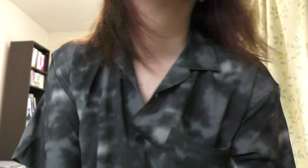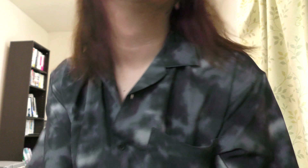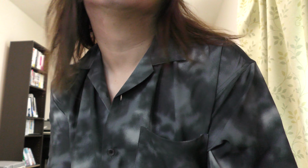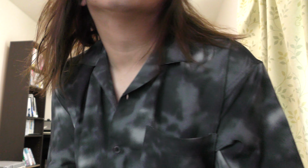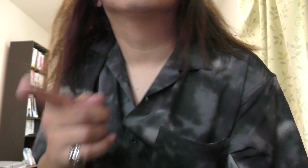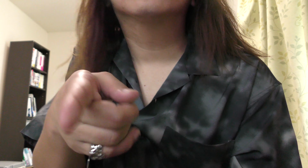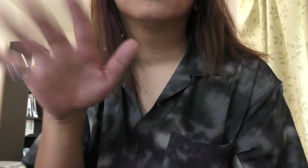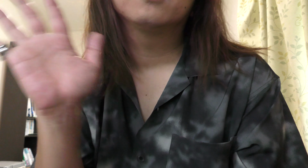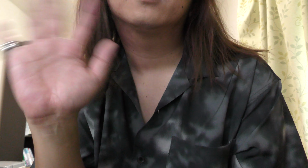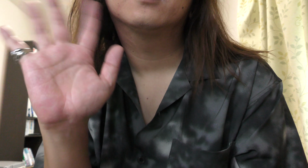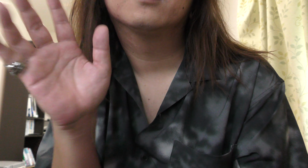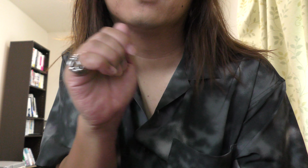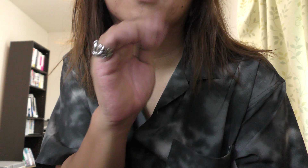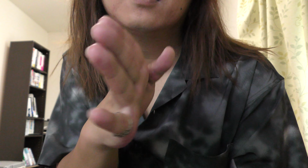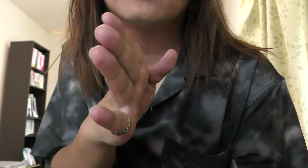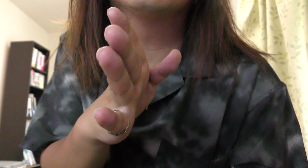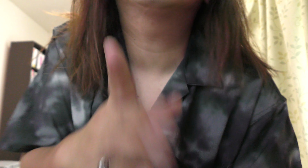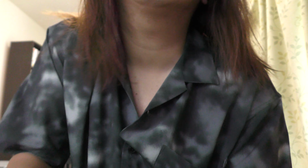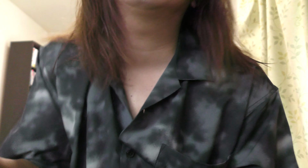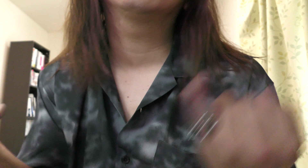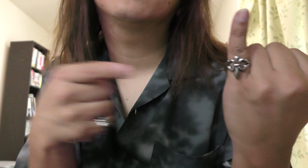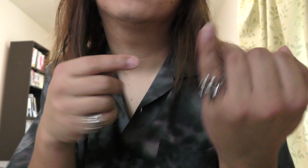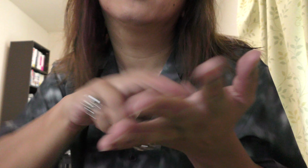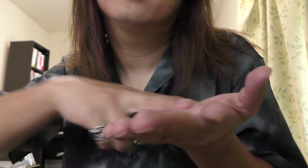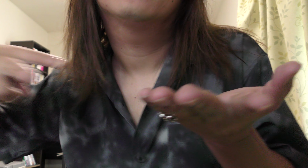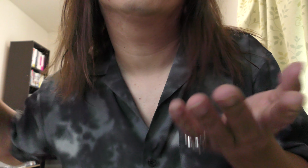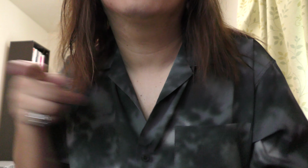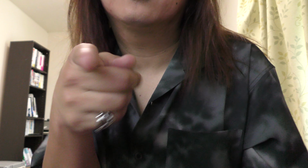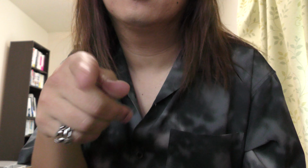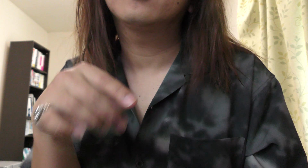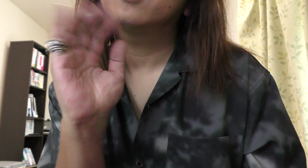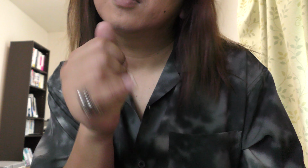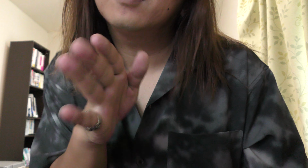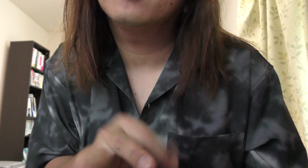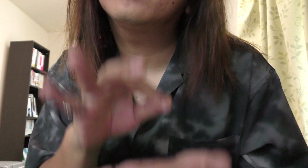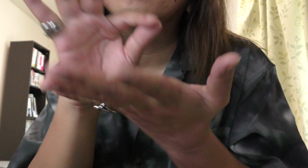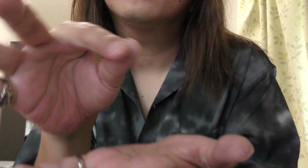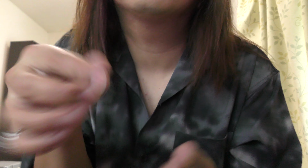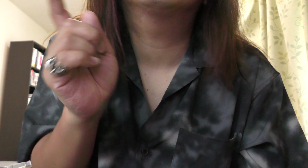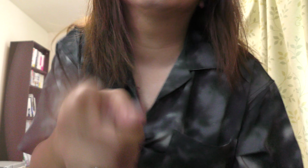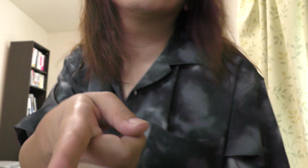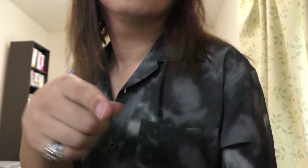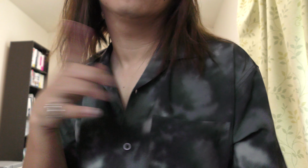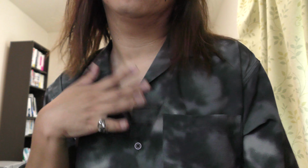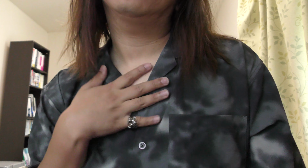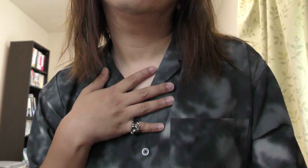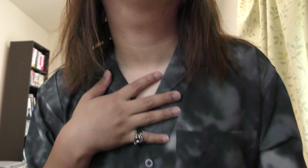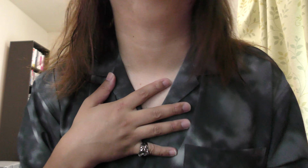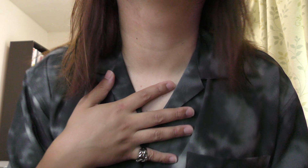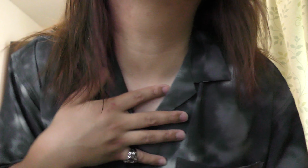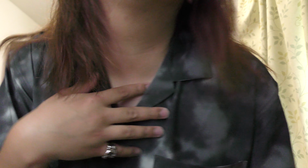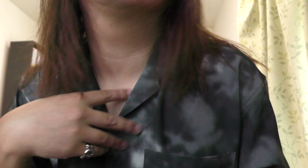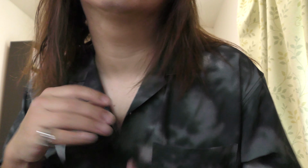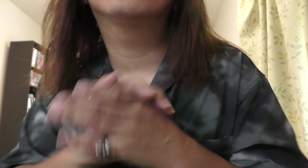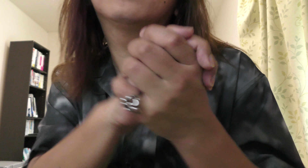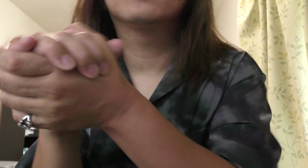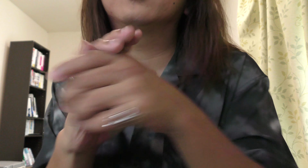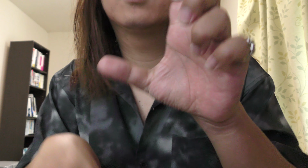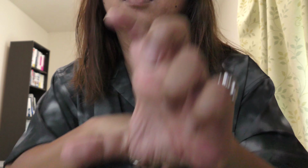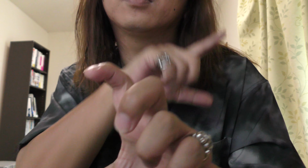Sorry girl, but you missed out, we'll tap like that boy's mine now We are more than